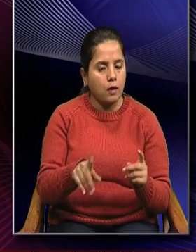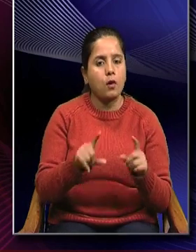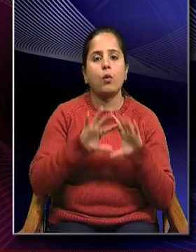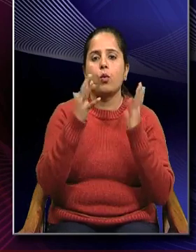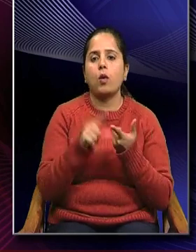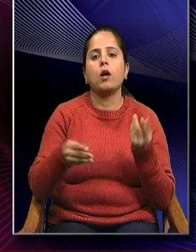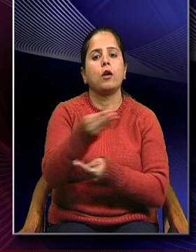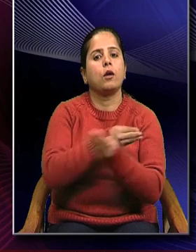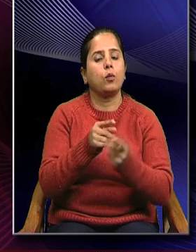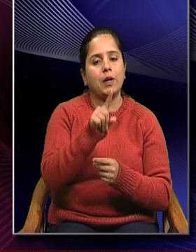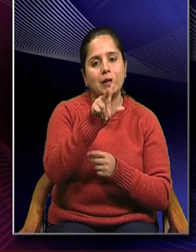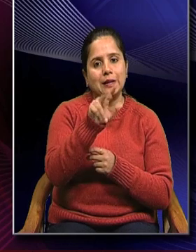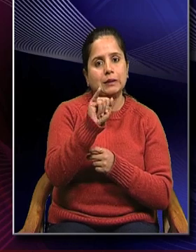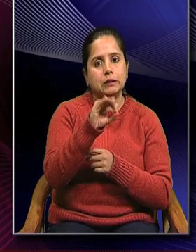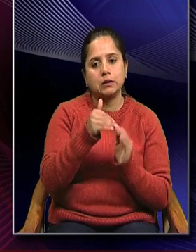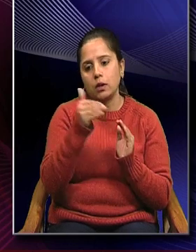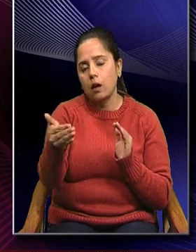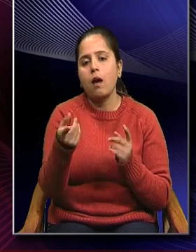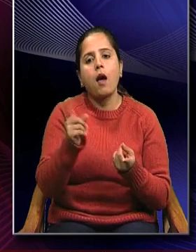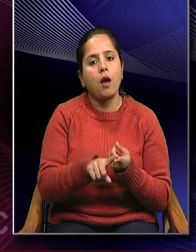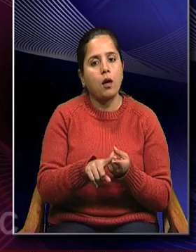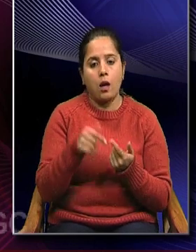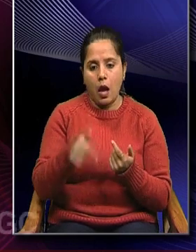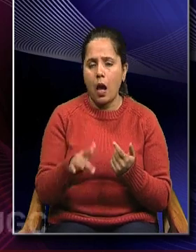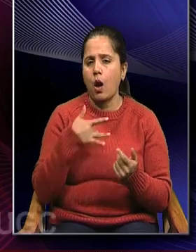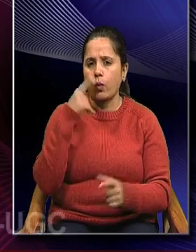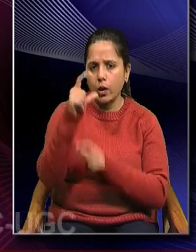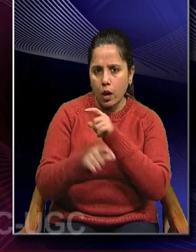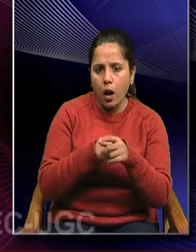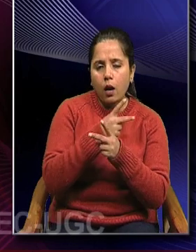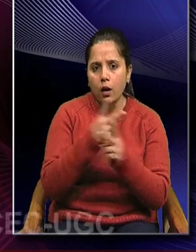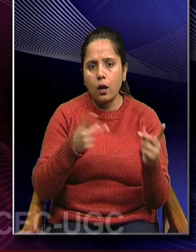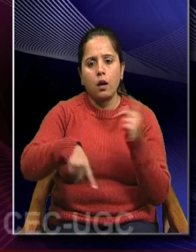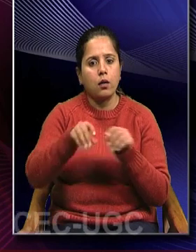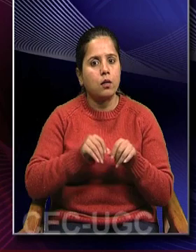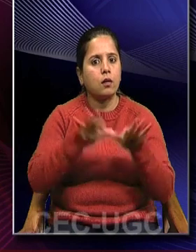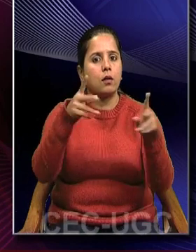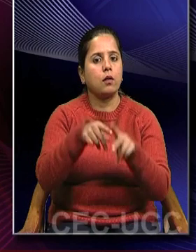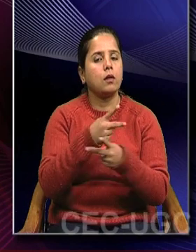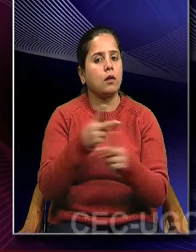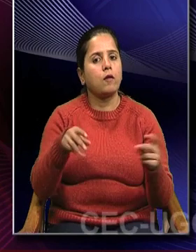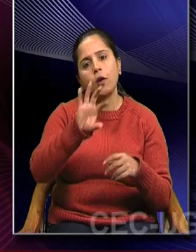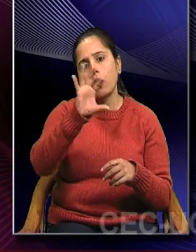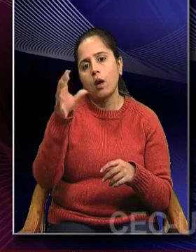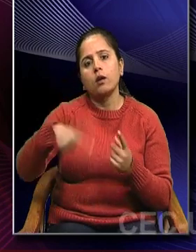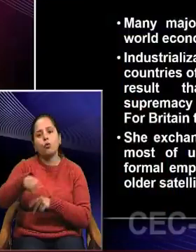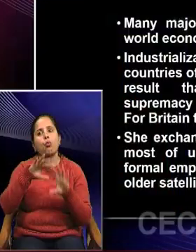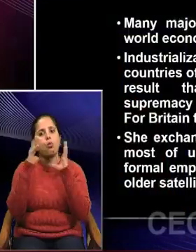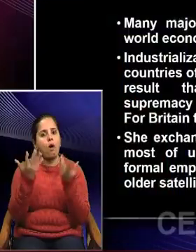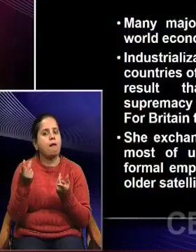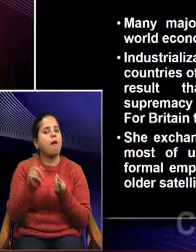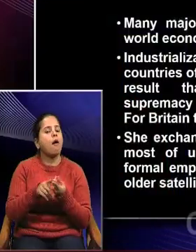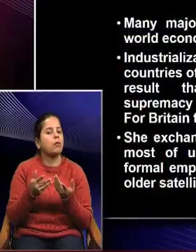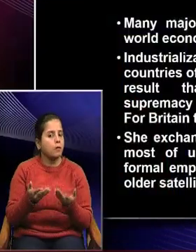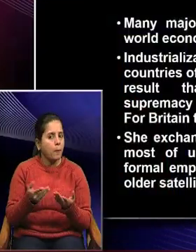economy after 1860, and how industrialization it spread to the several countries of the world,